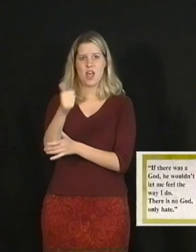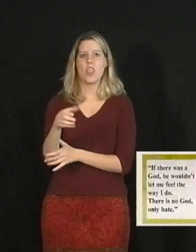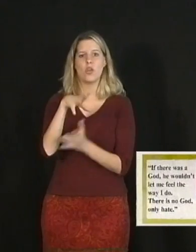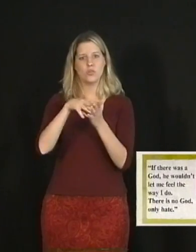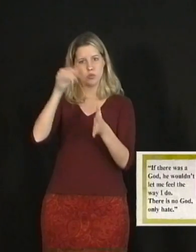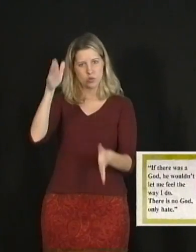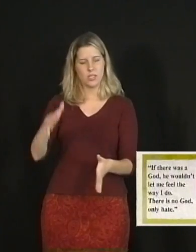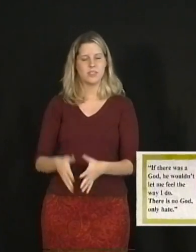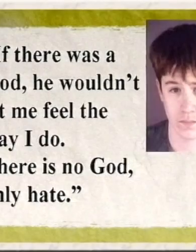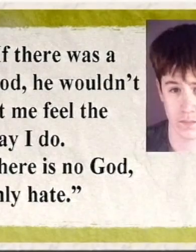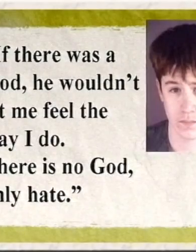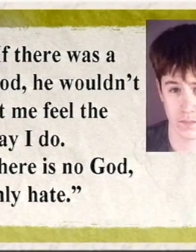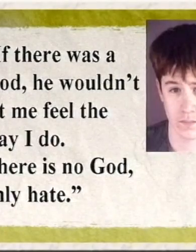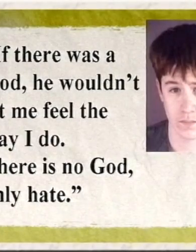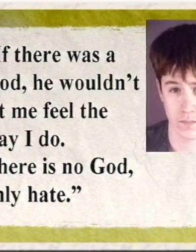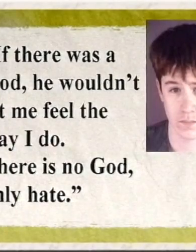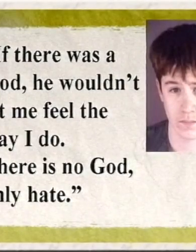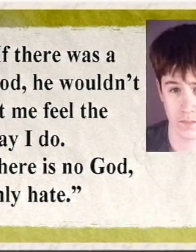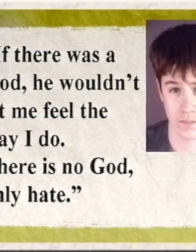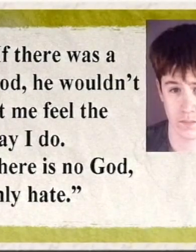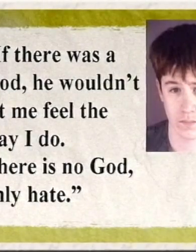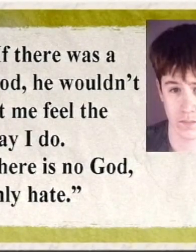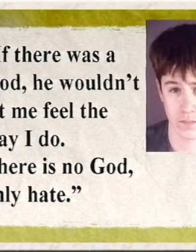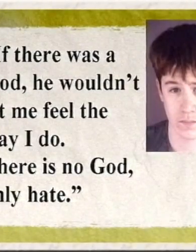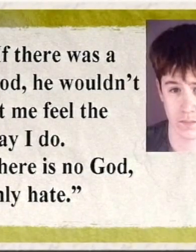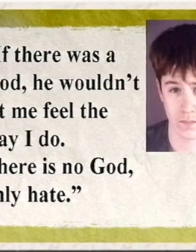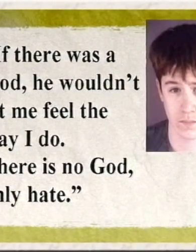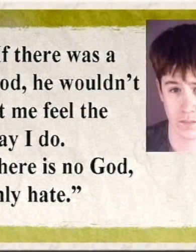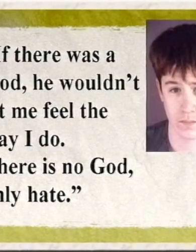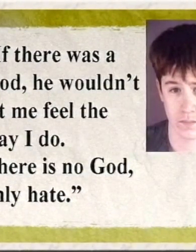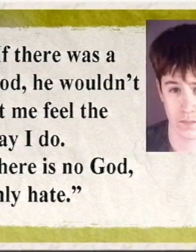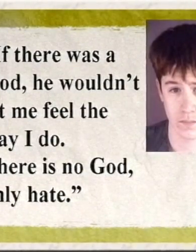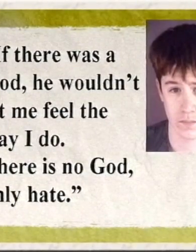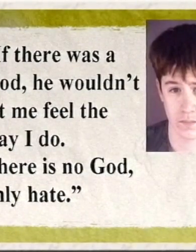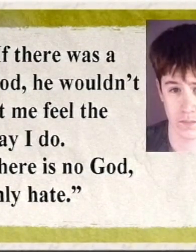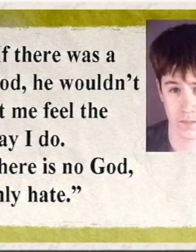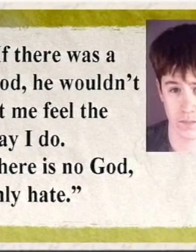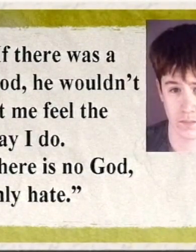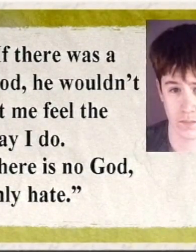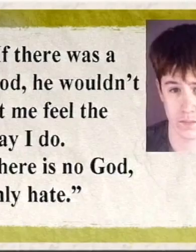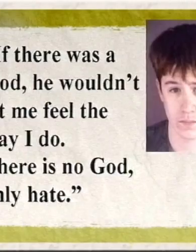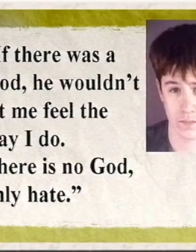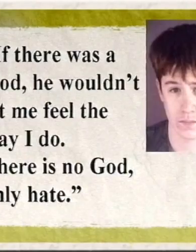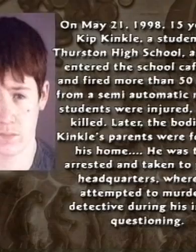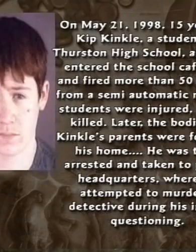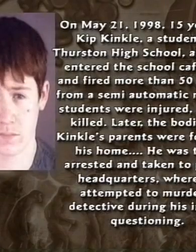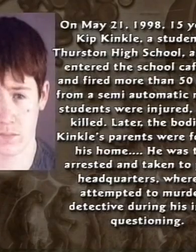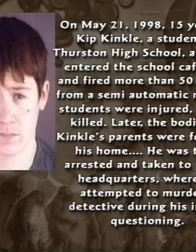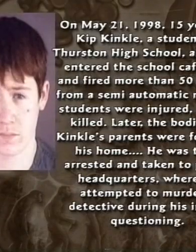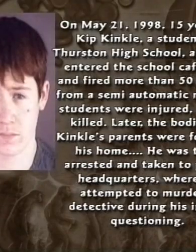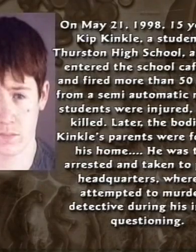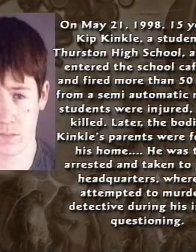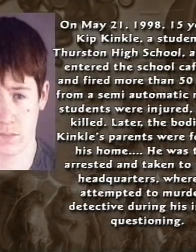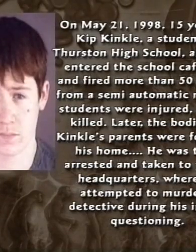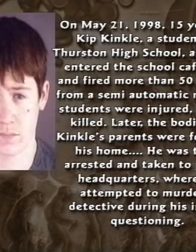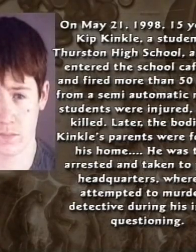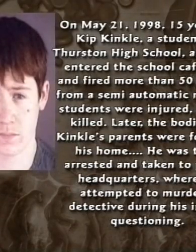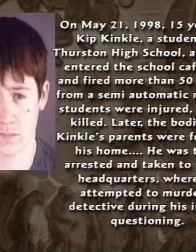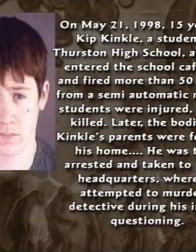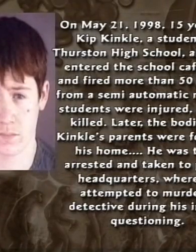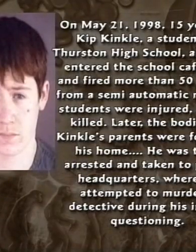do that? Kip said, if there was a God, he wouldn't let me feel the way I do. There is no God, only hate. On May